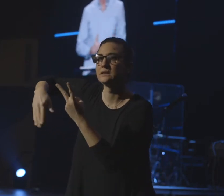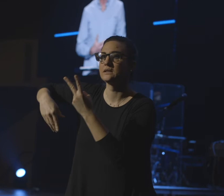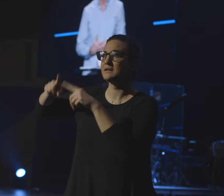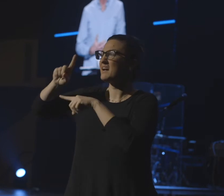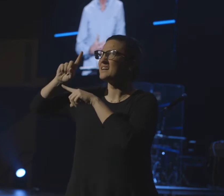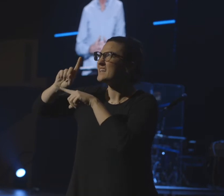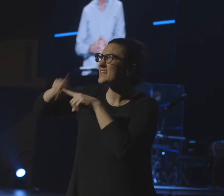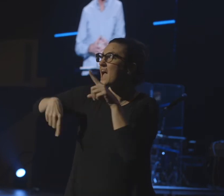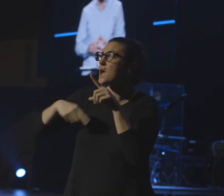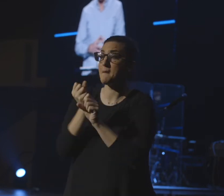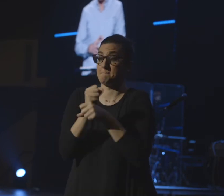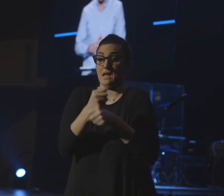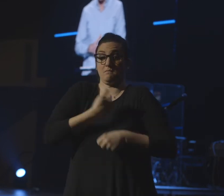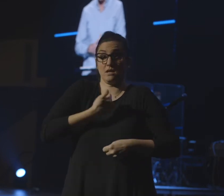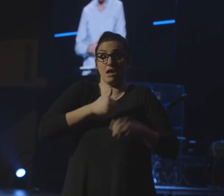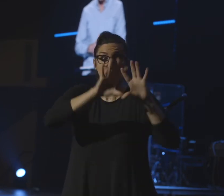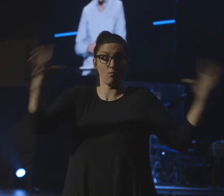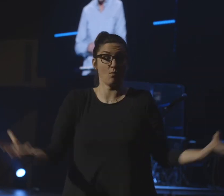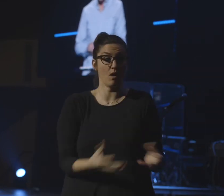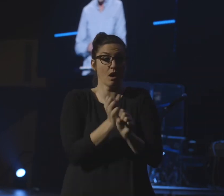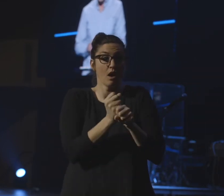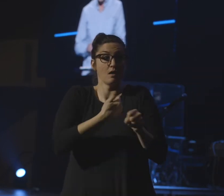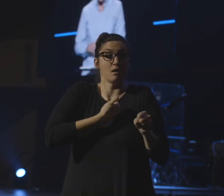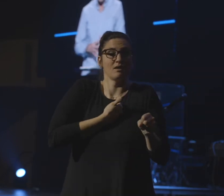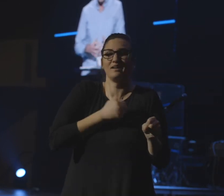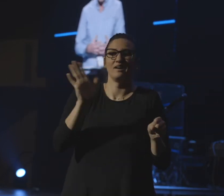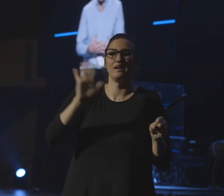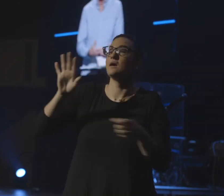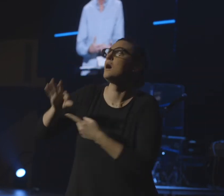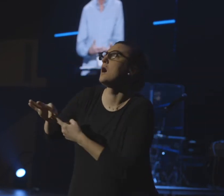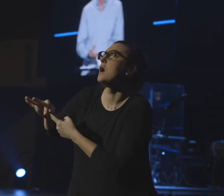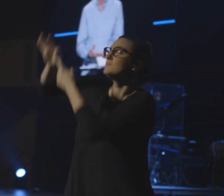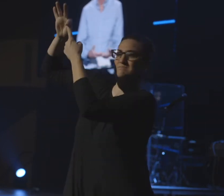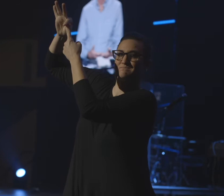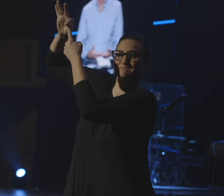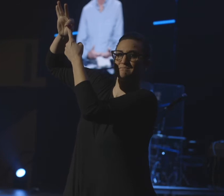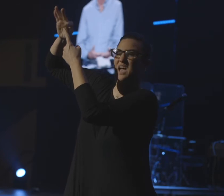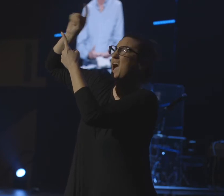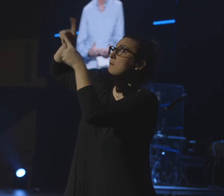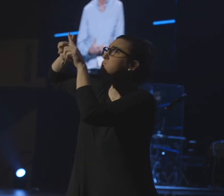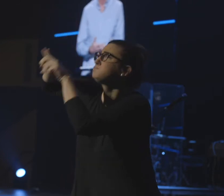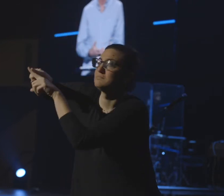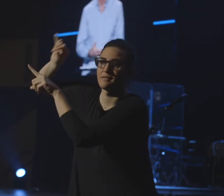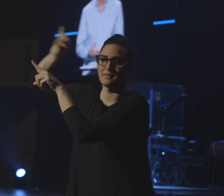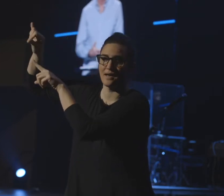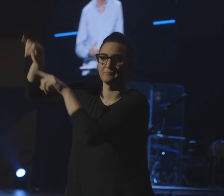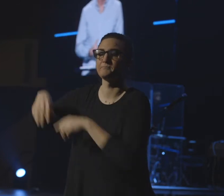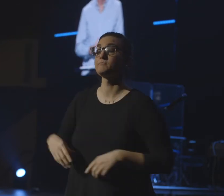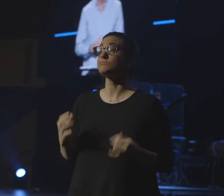the world that I live in, that you live in. This morning we're going to look in Genesis 16 in our continuing study, the copy